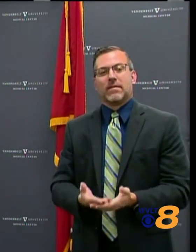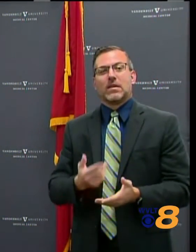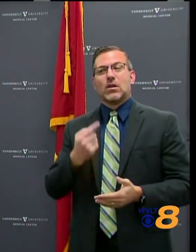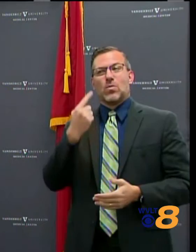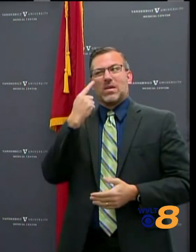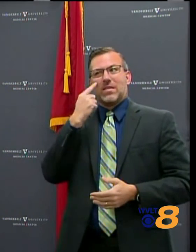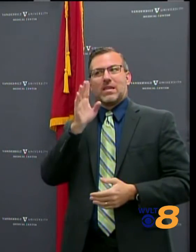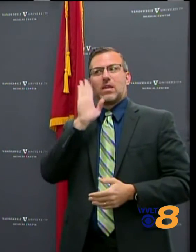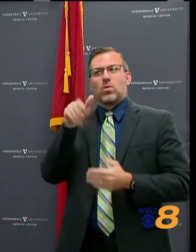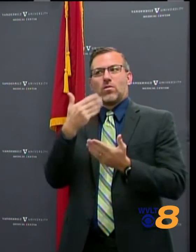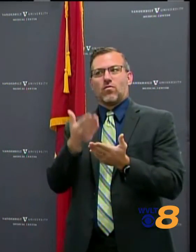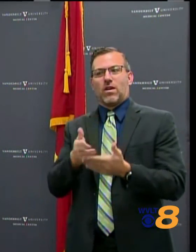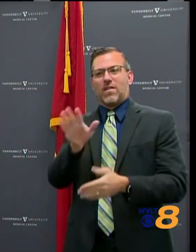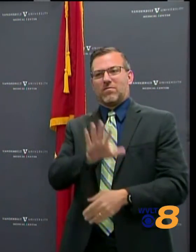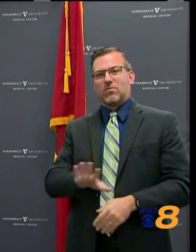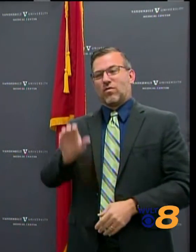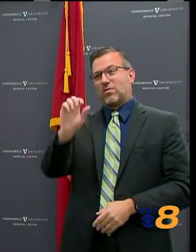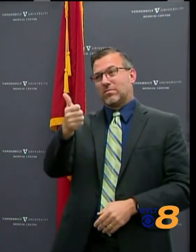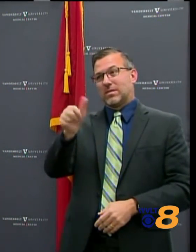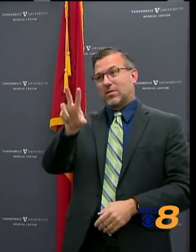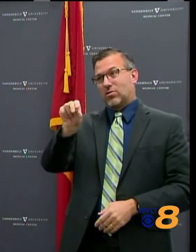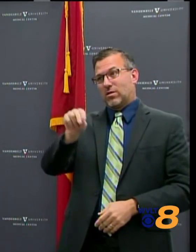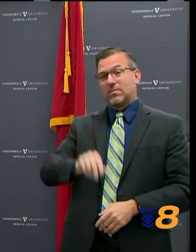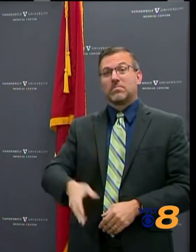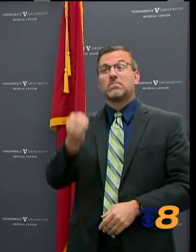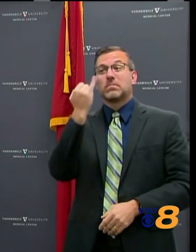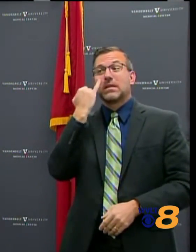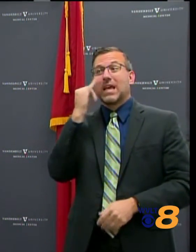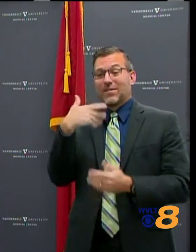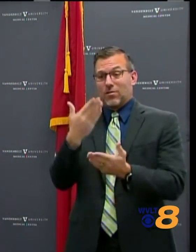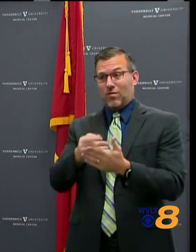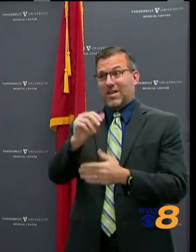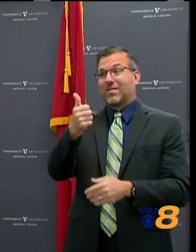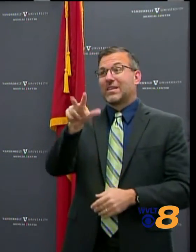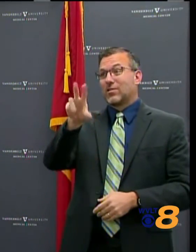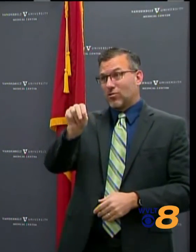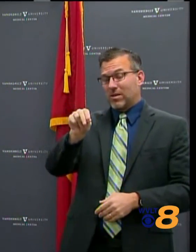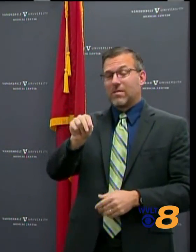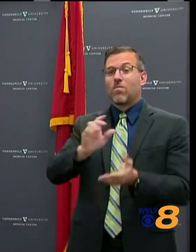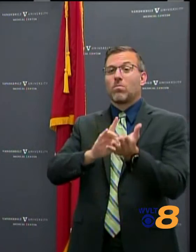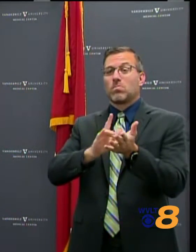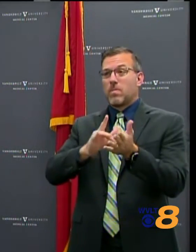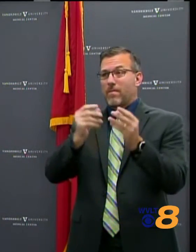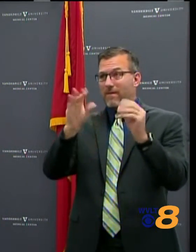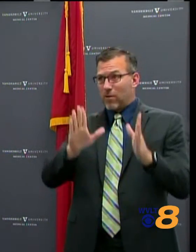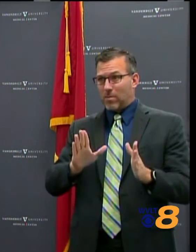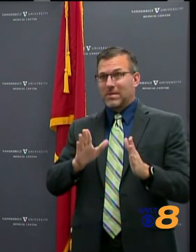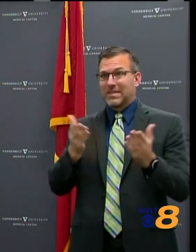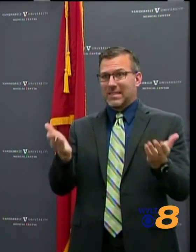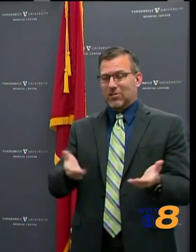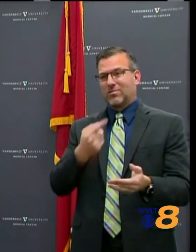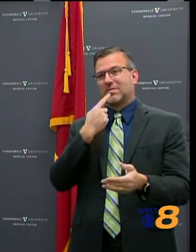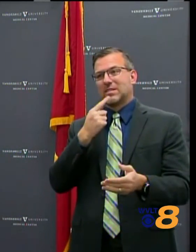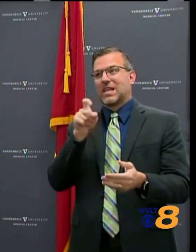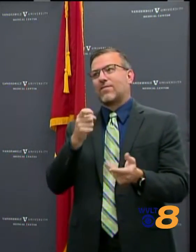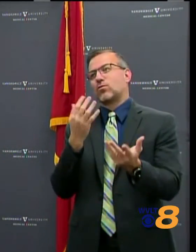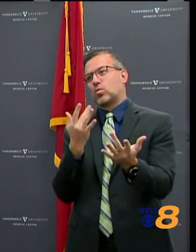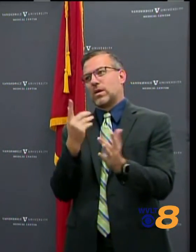than 10:30. If it does arrive at 10:30, our pharmacist says that it will take approximately 1